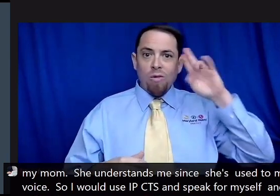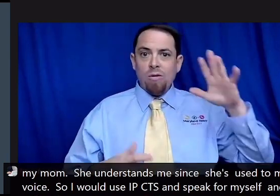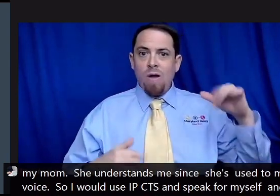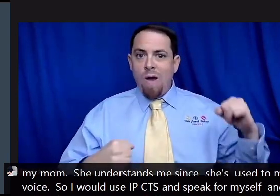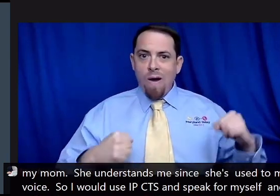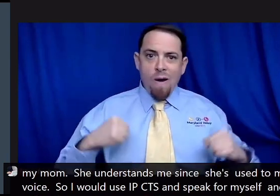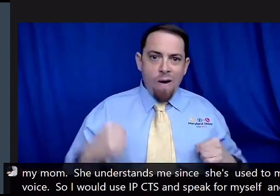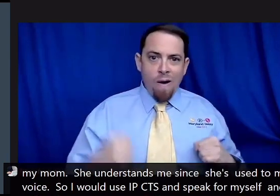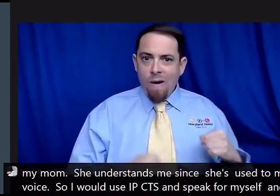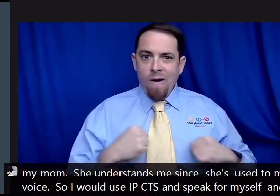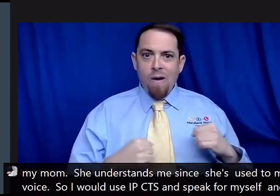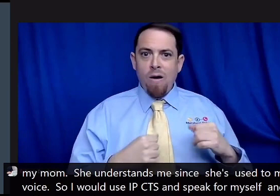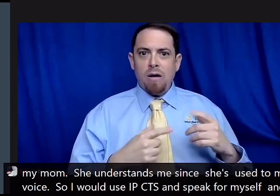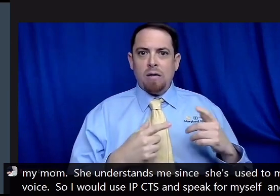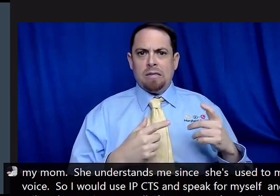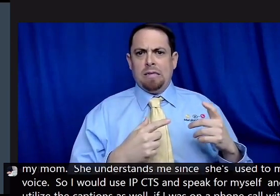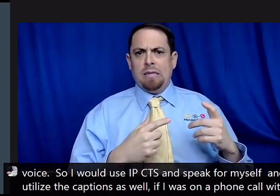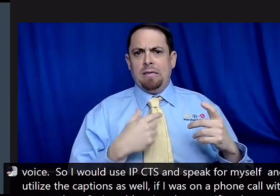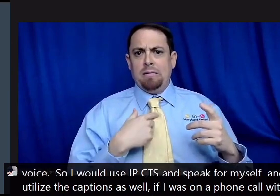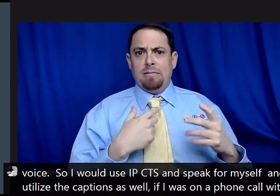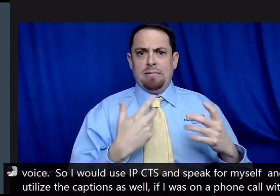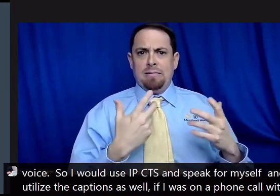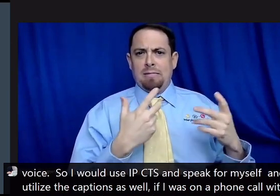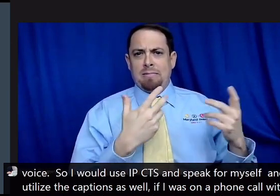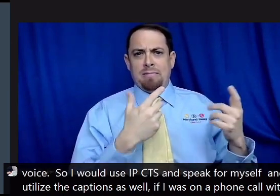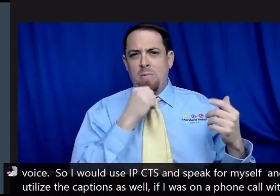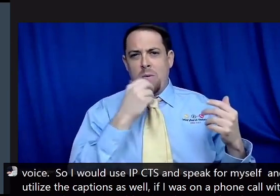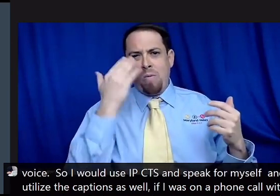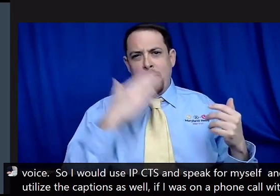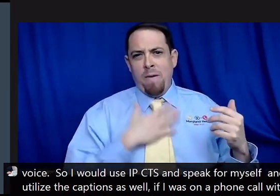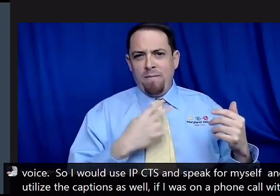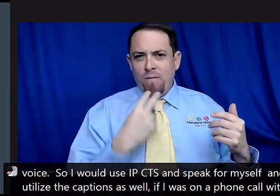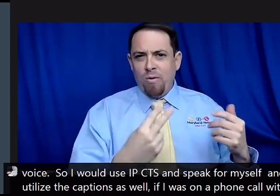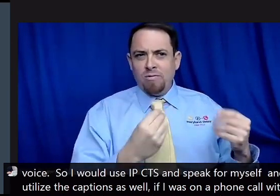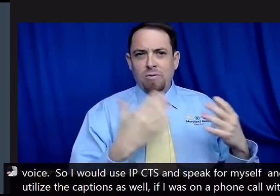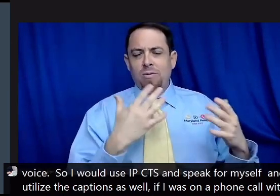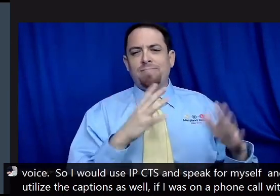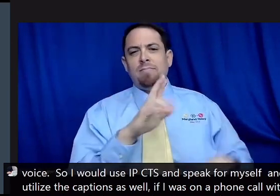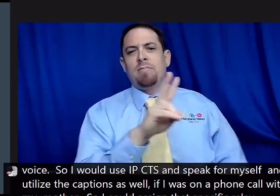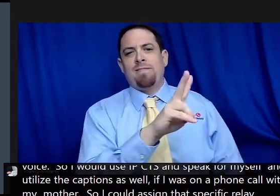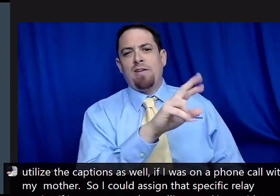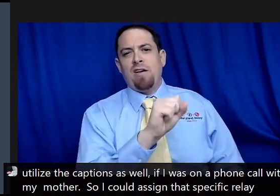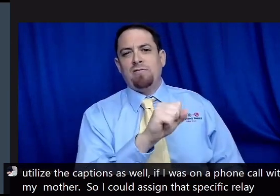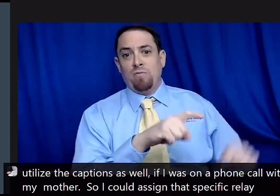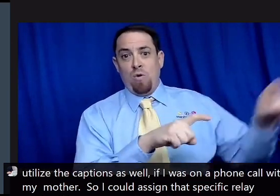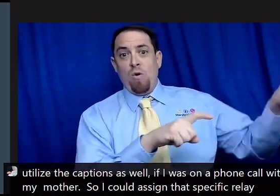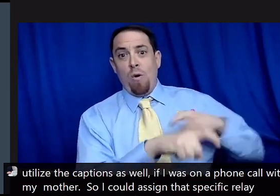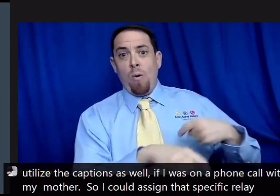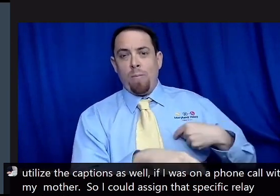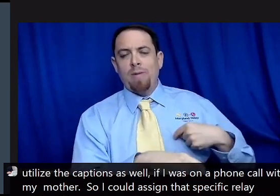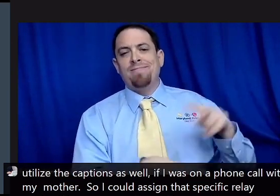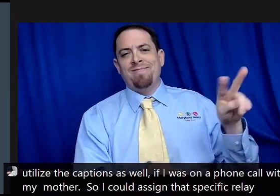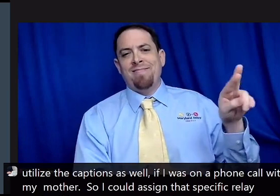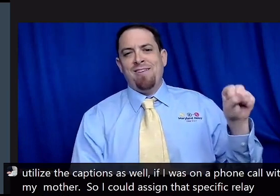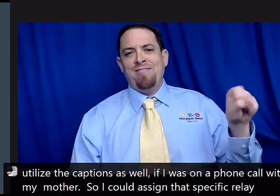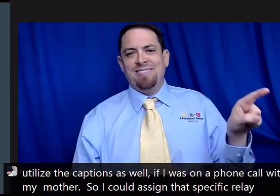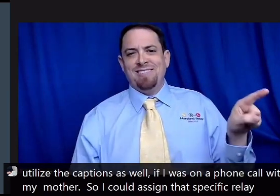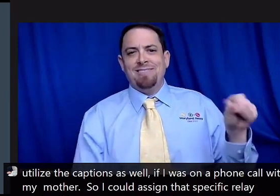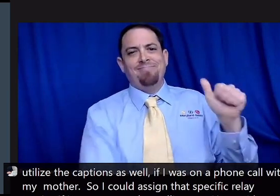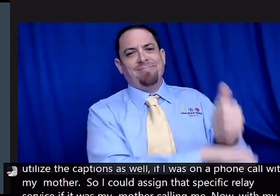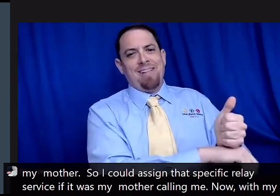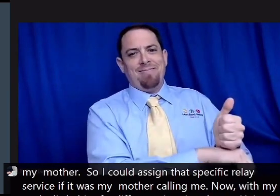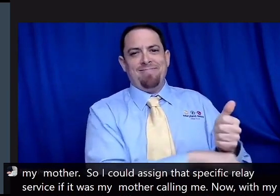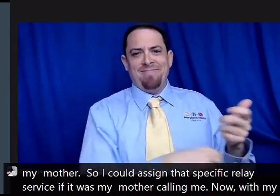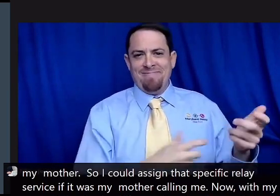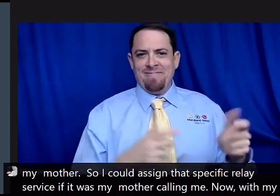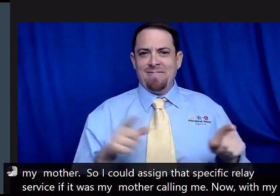was my mother calling me. Now with my uncle, a little bit of a different situation there. He's not as familiar with my voice, so for that